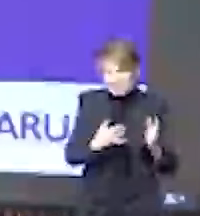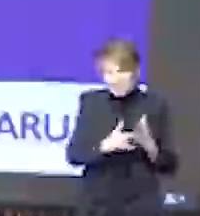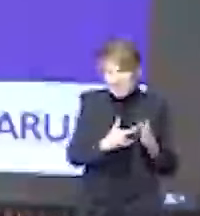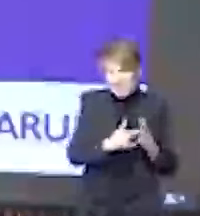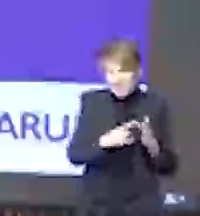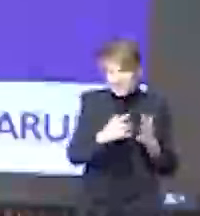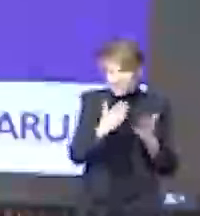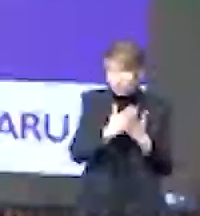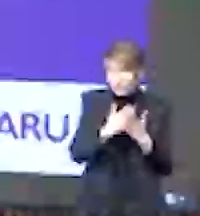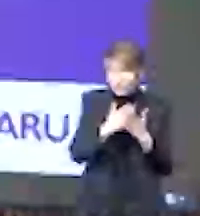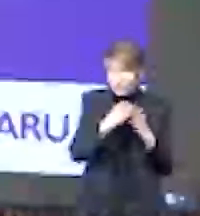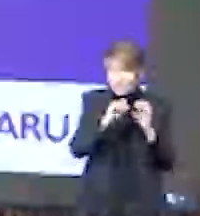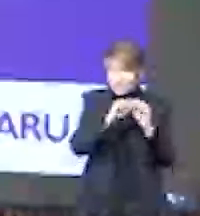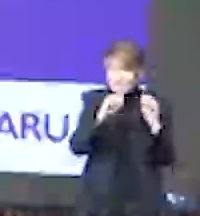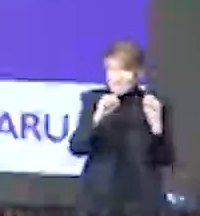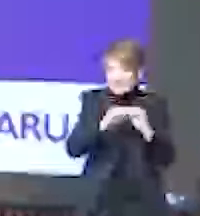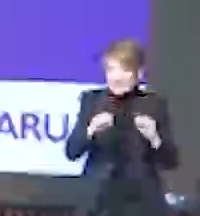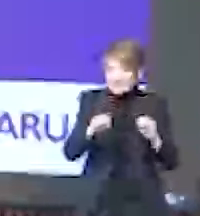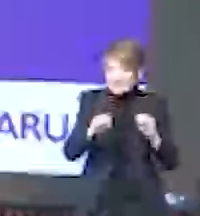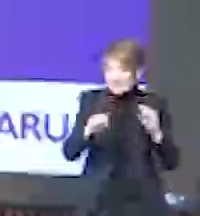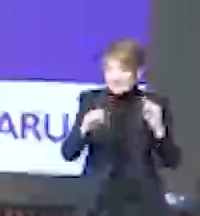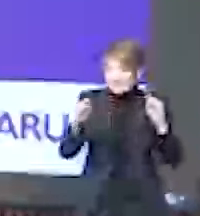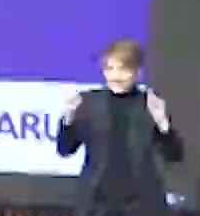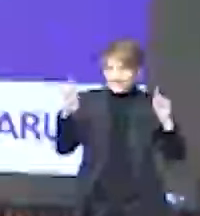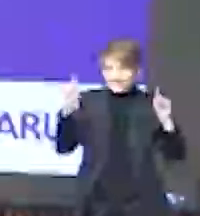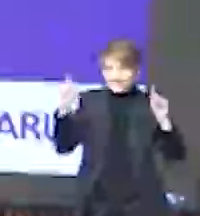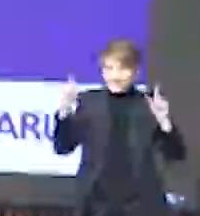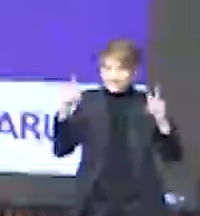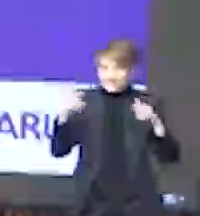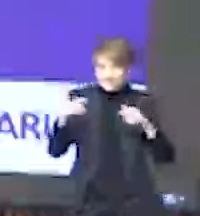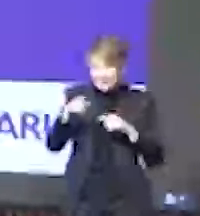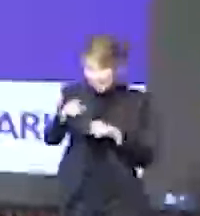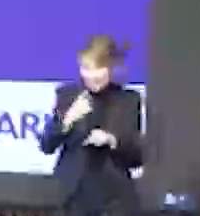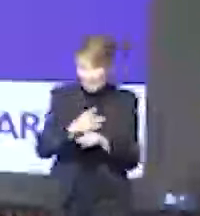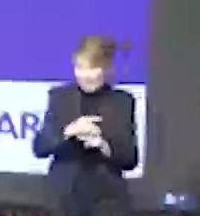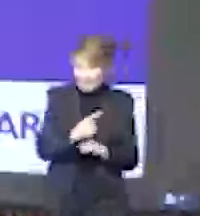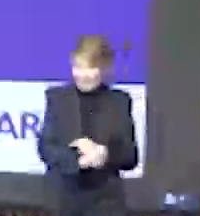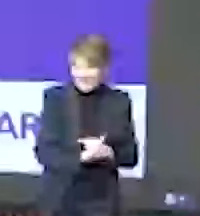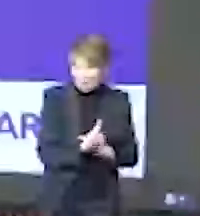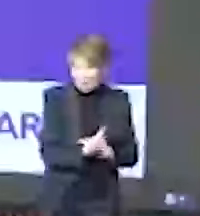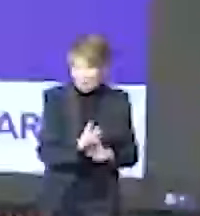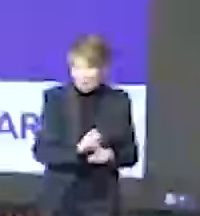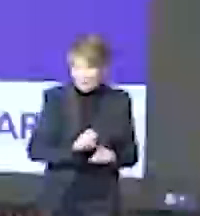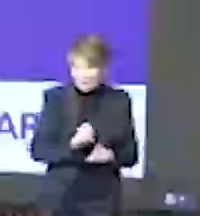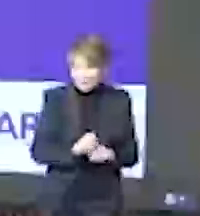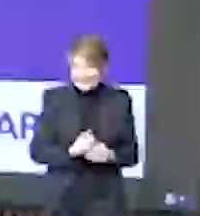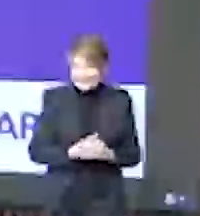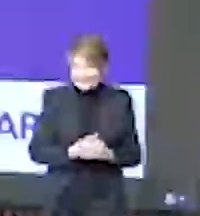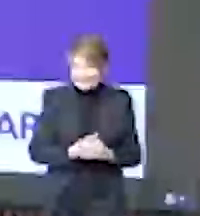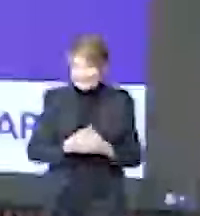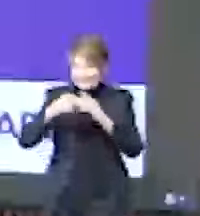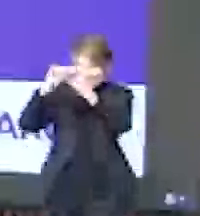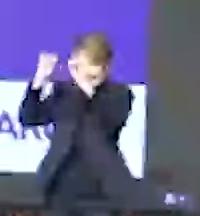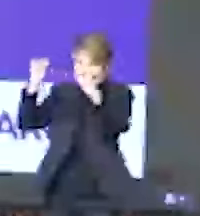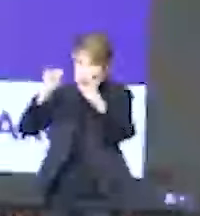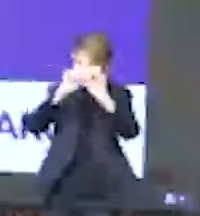The system's got to have an outlet valve for the types of individual advocacy you're talking about. I think